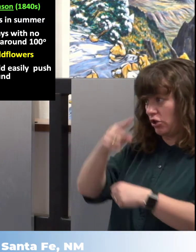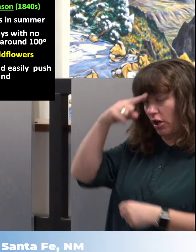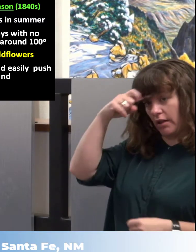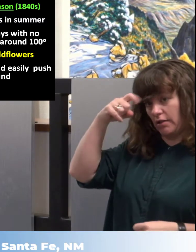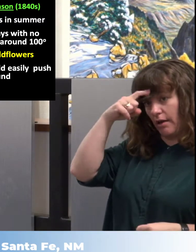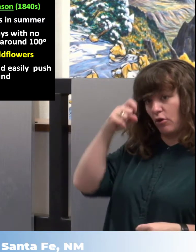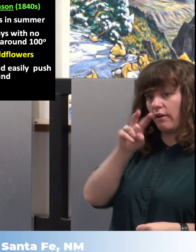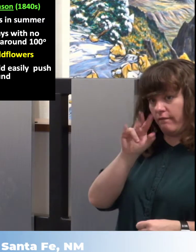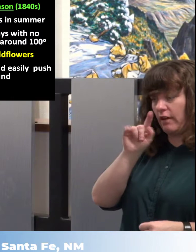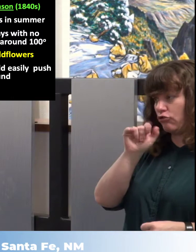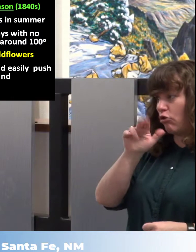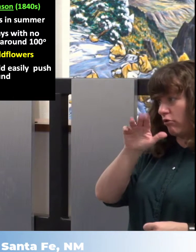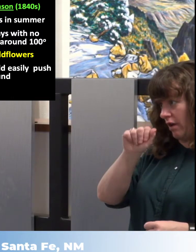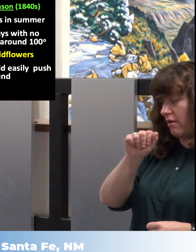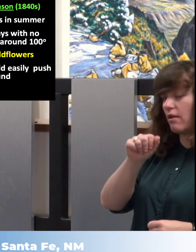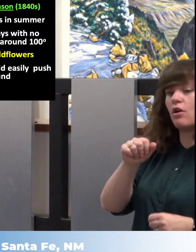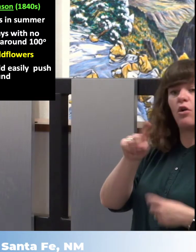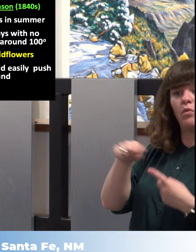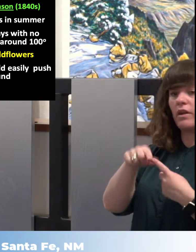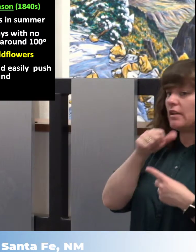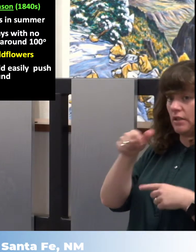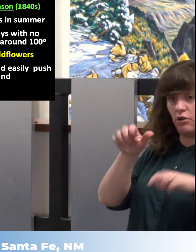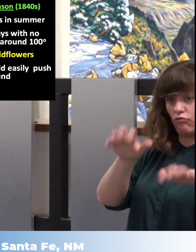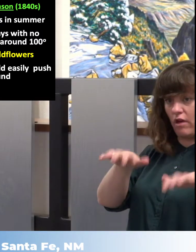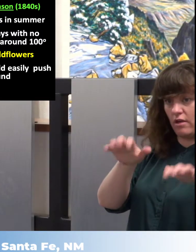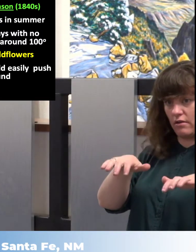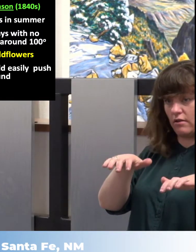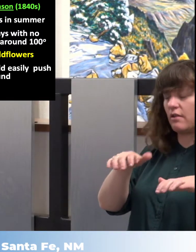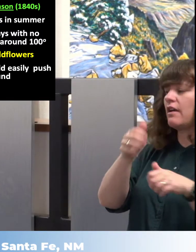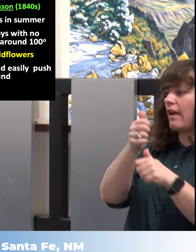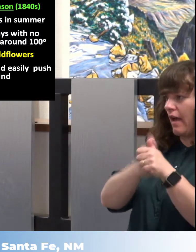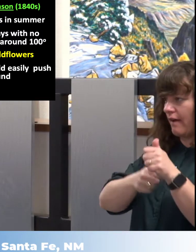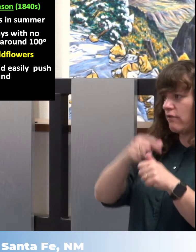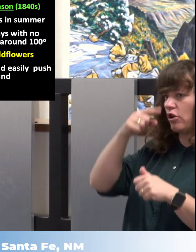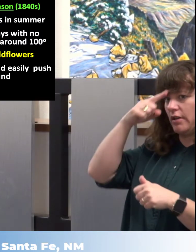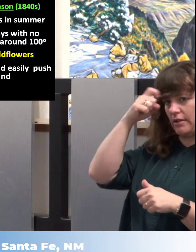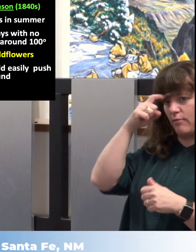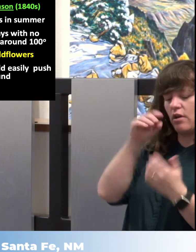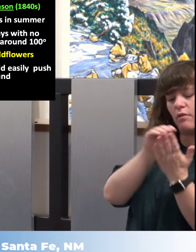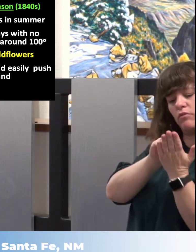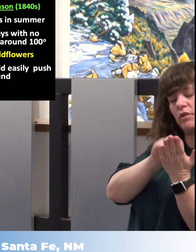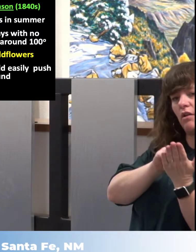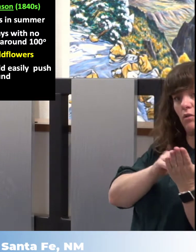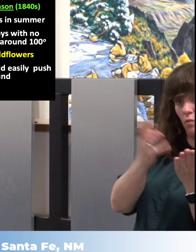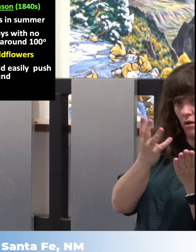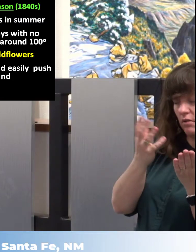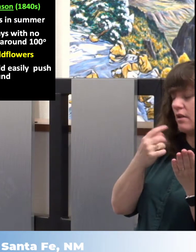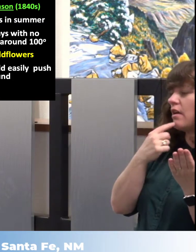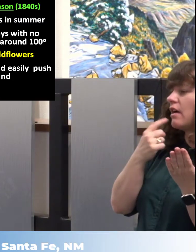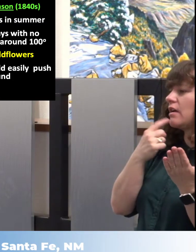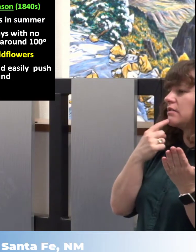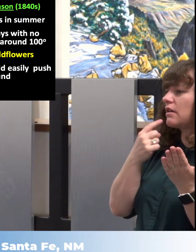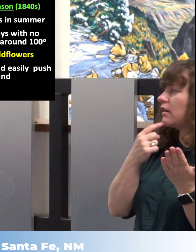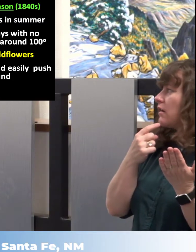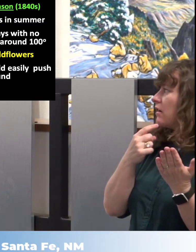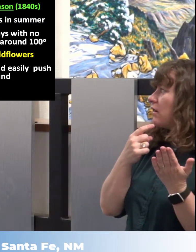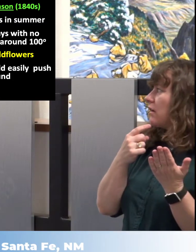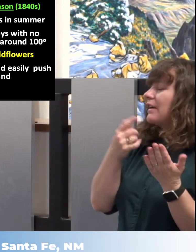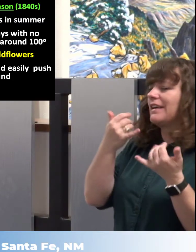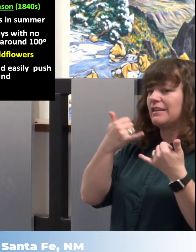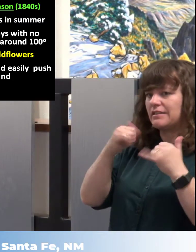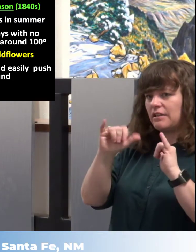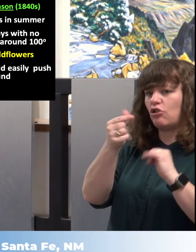Victoria, when it didn't rain, he had entries in his diary like, still green after 90